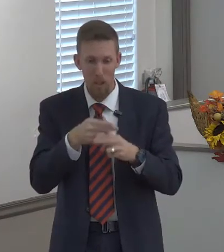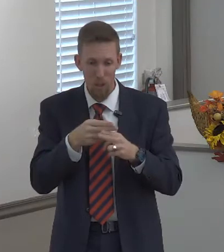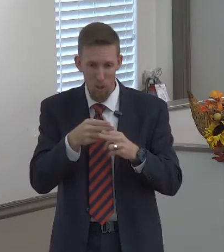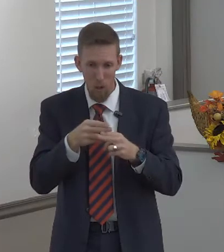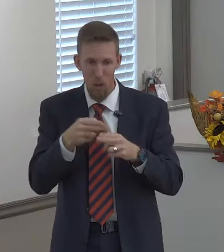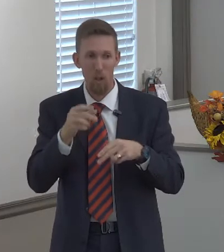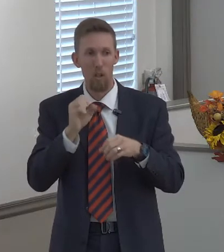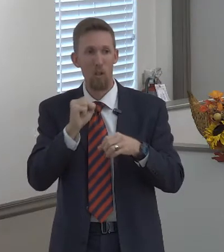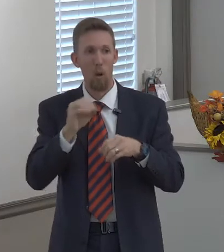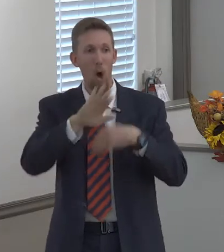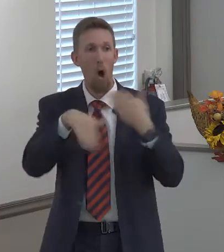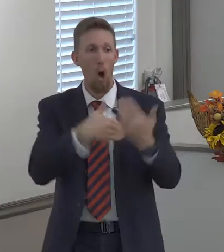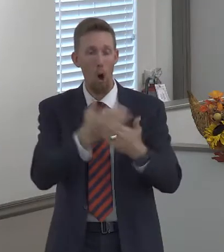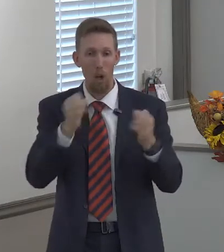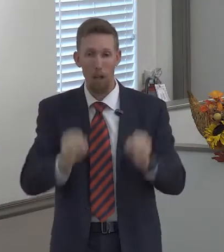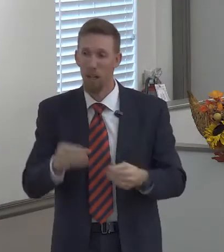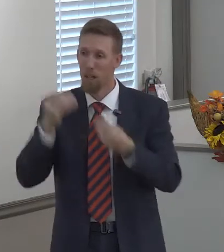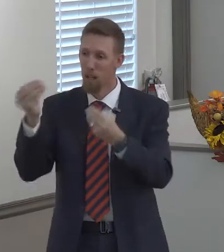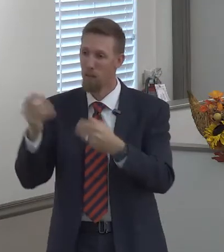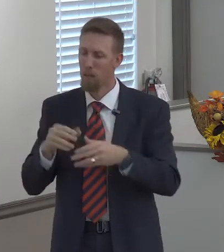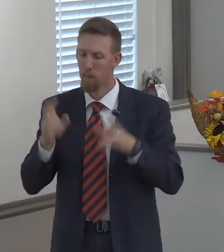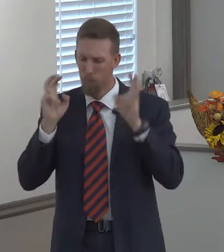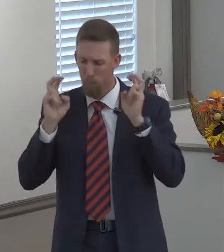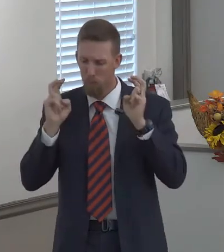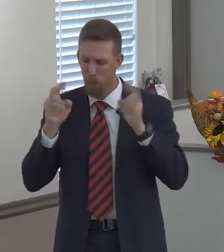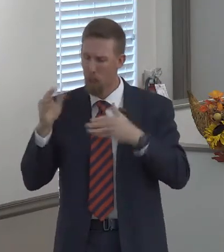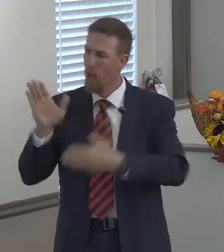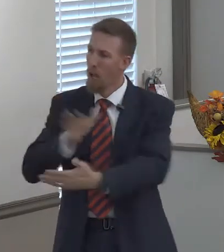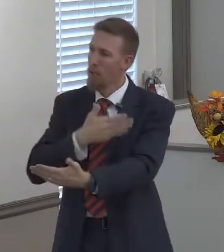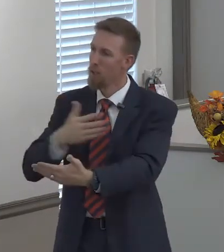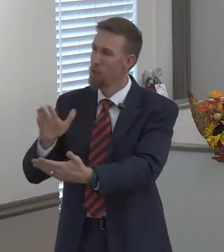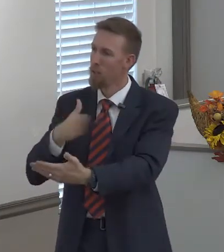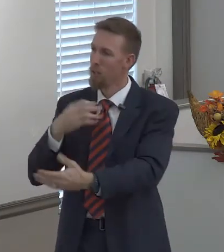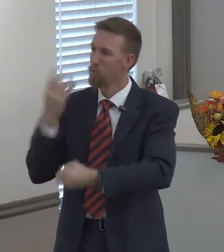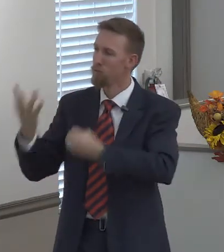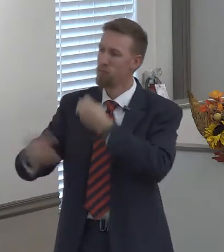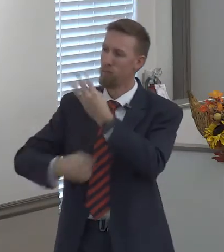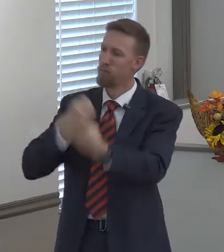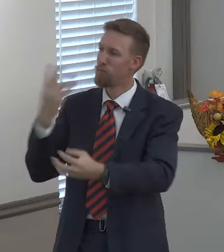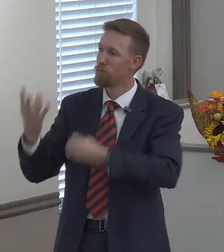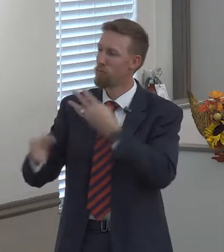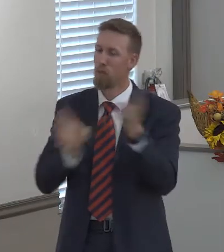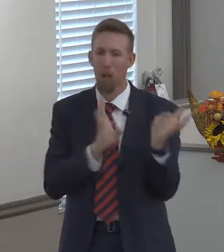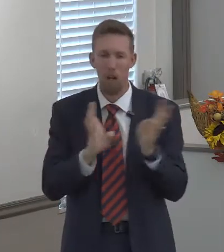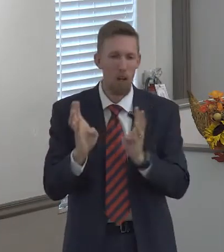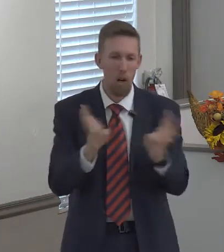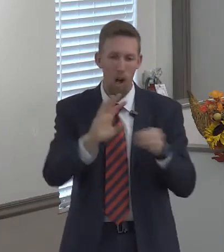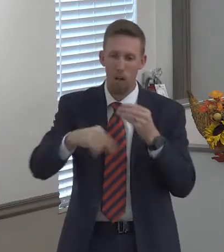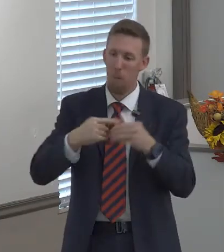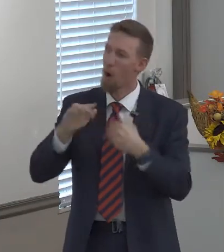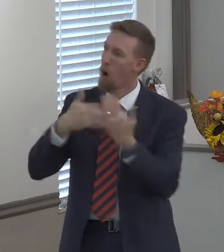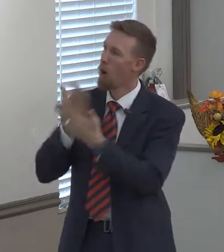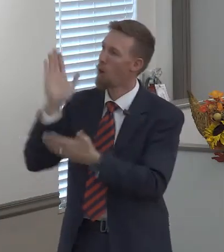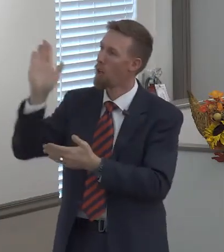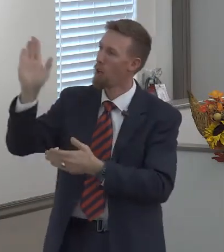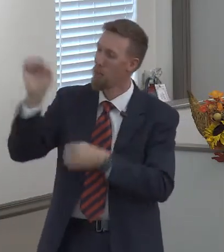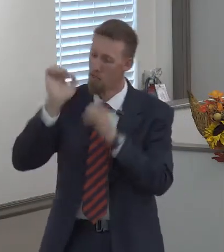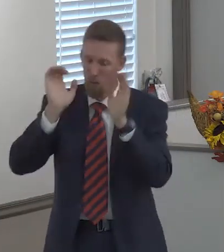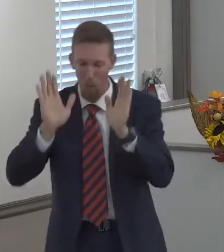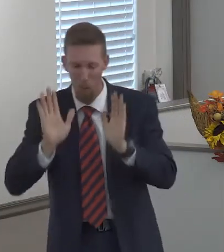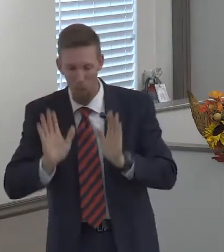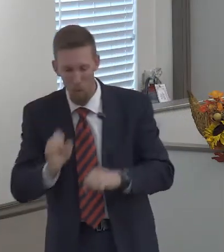Amen? In 1 Chronicles 16, if you're there, I'm going to begin reading in verse 8. And it says, "Give thanks unto